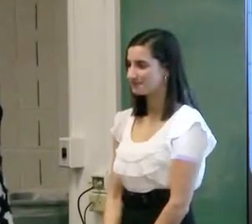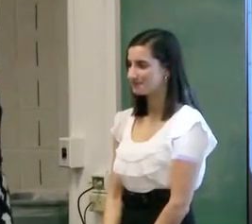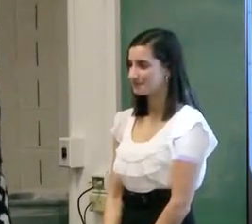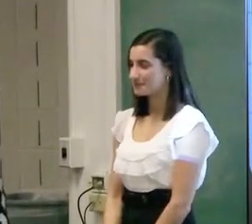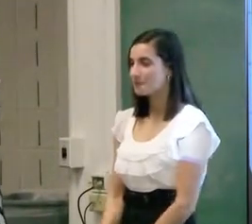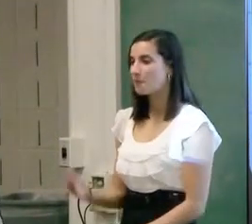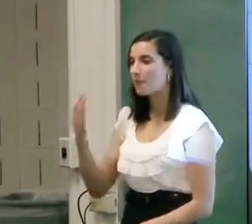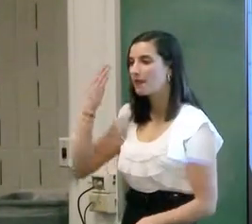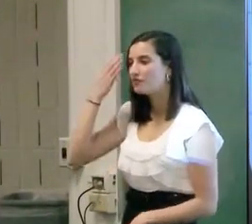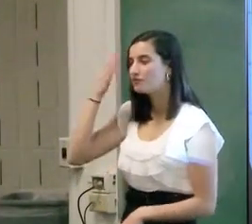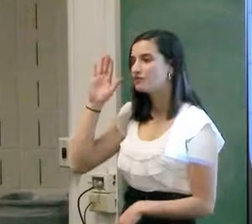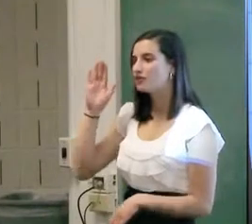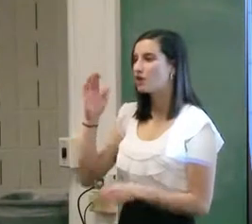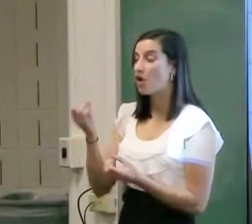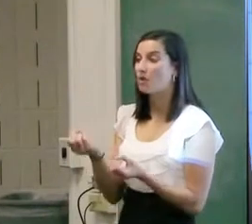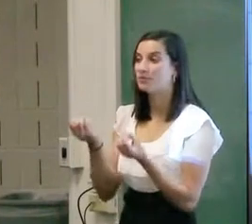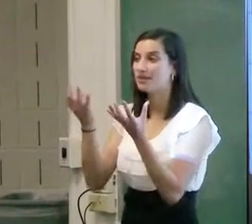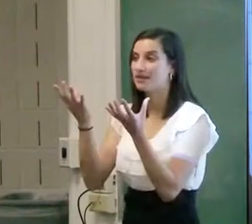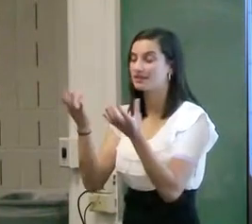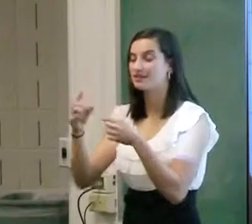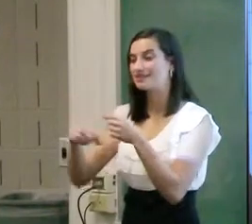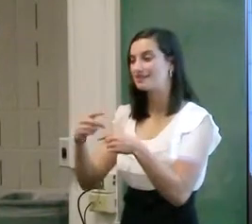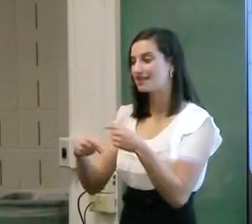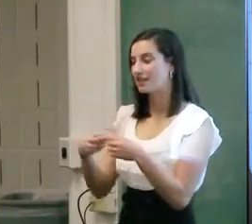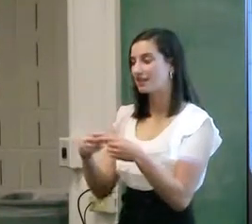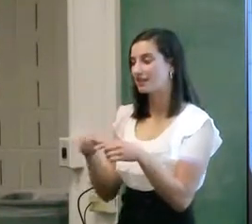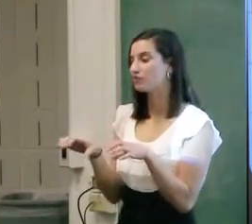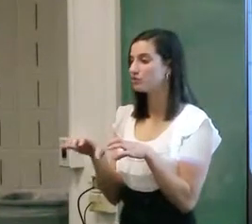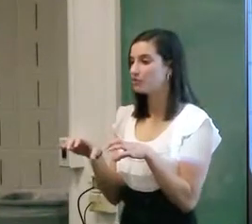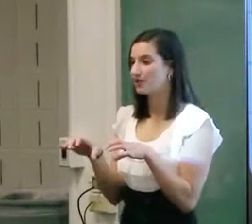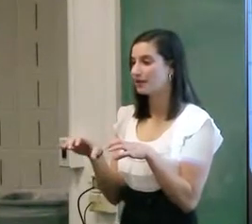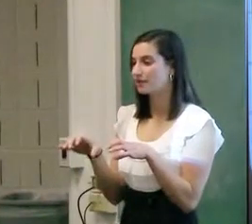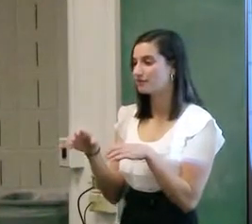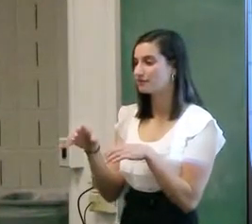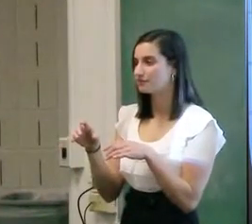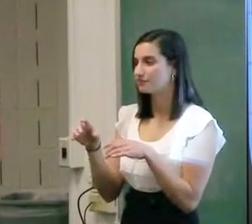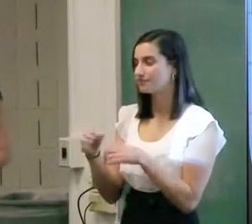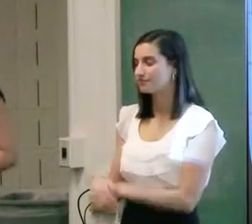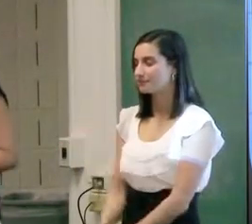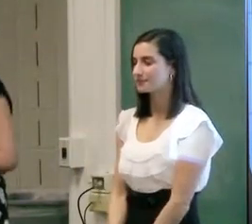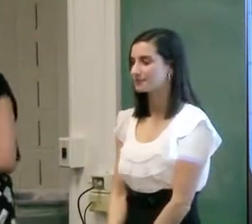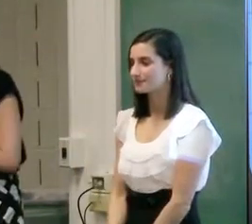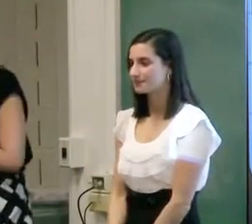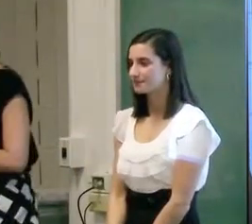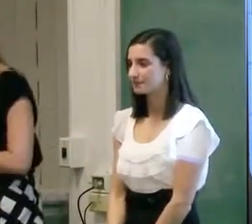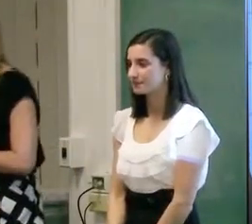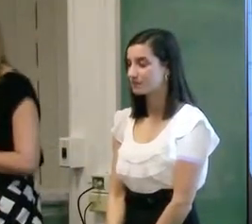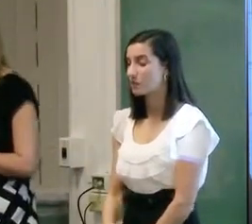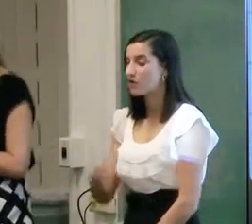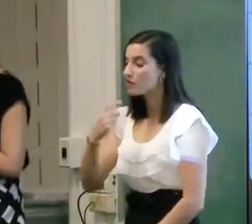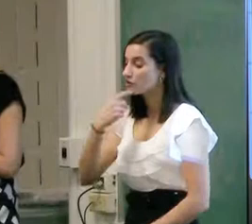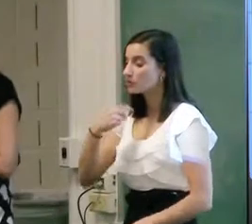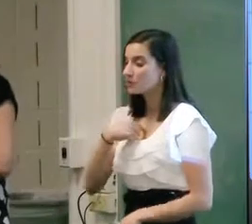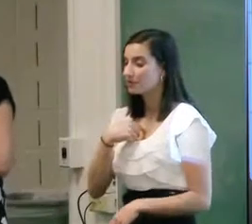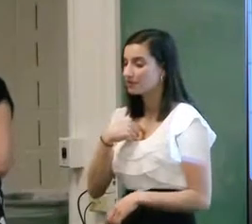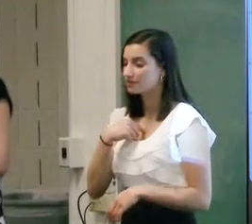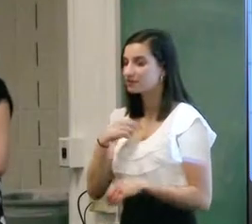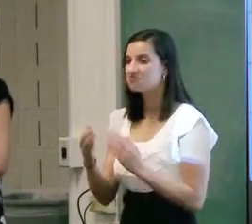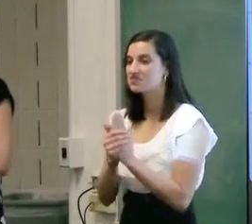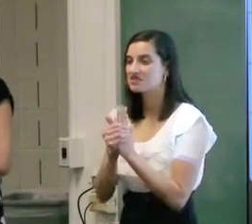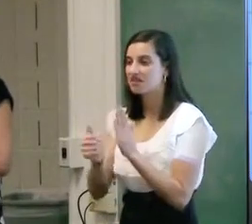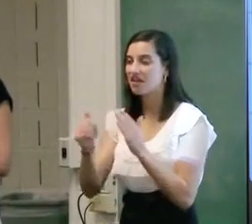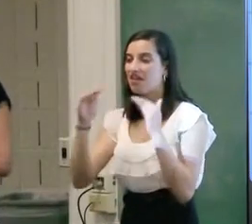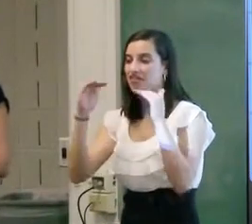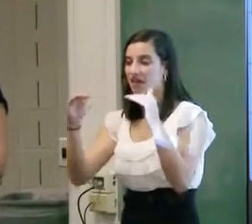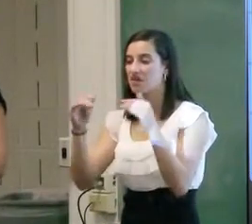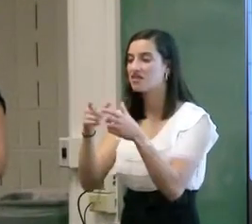She didn't know how much hands-up work I would be doing based off the assessment that I sent to her. She reassured me that my skill level, my